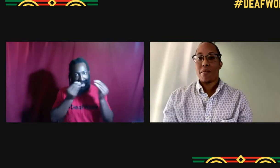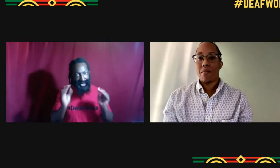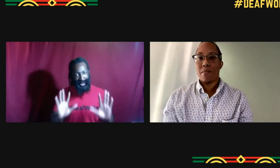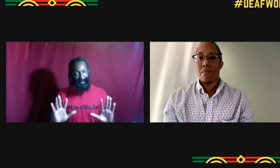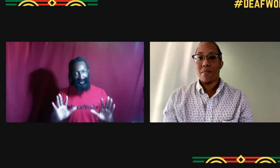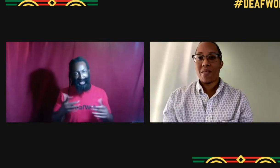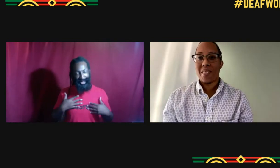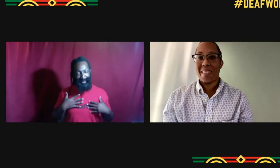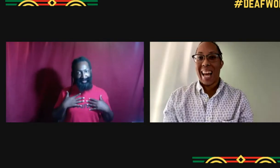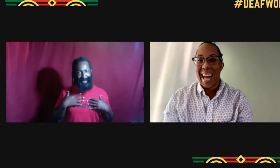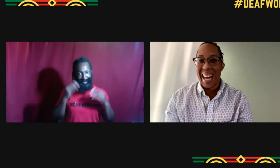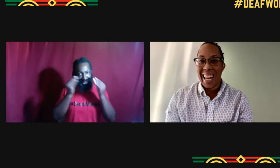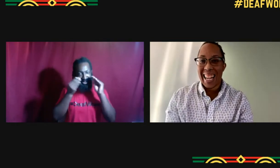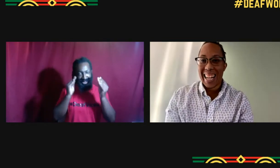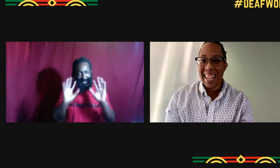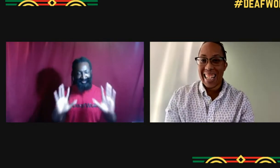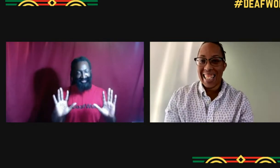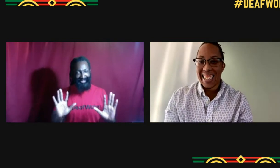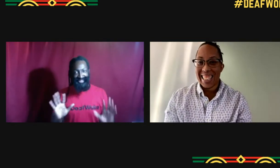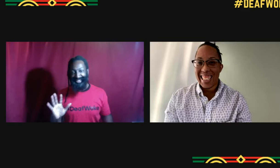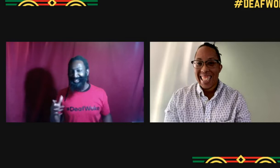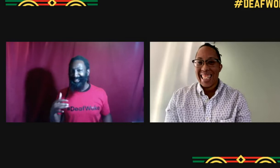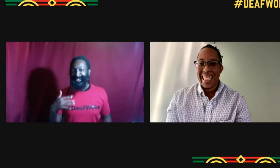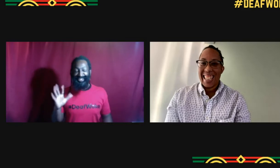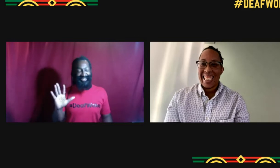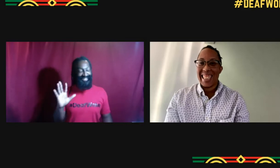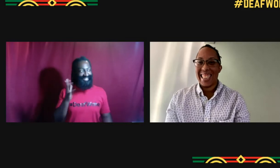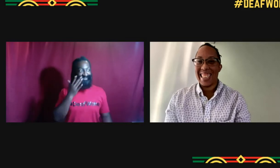You're gonna make me cry. You're gonna mess up my makeup.